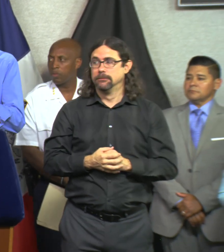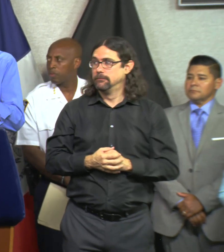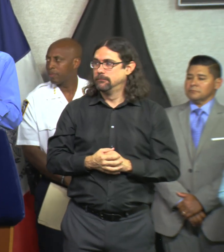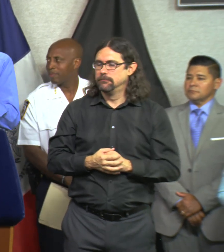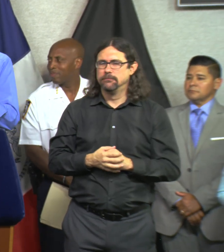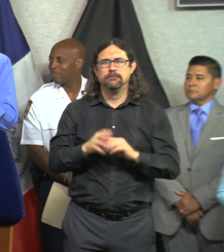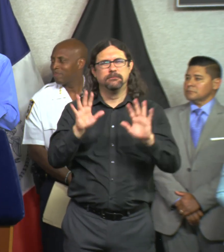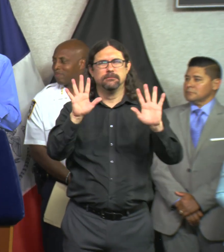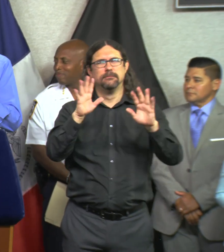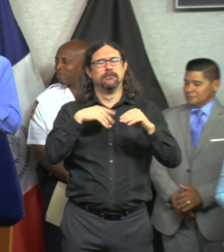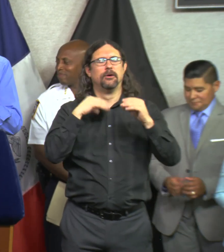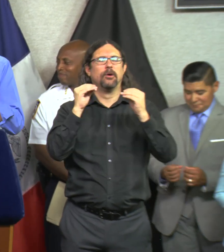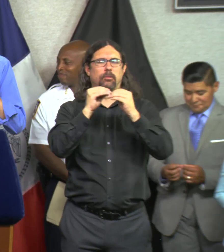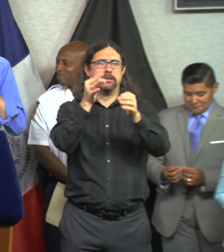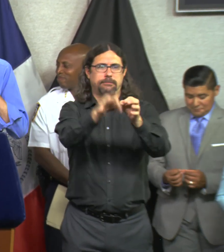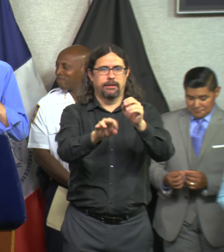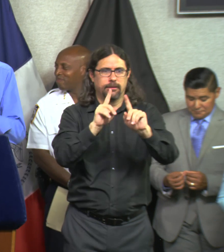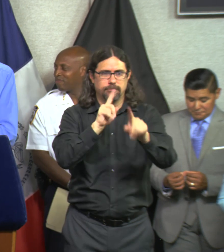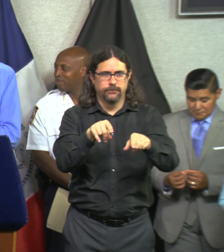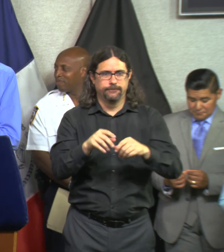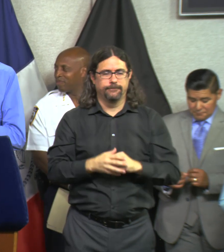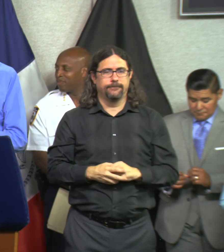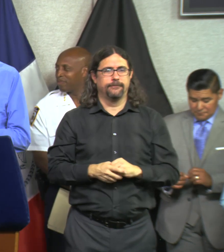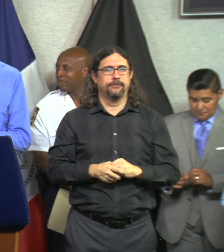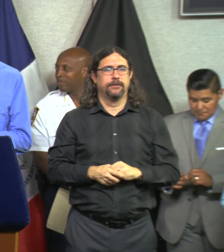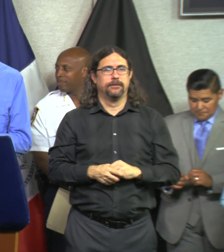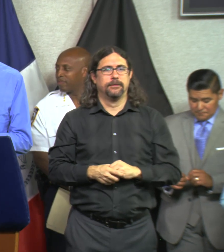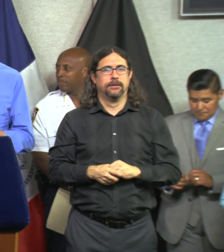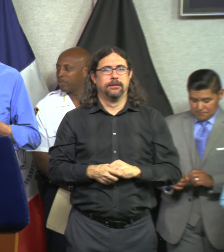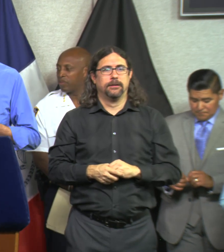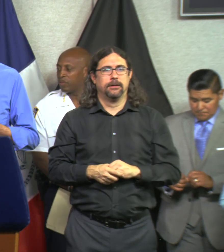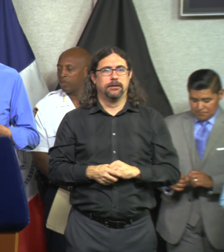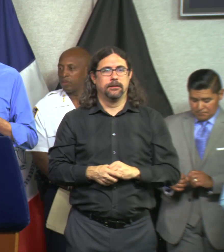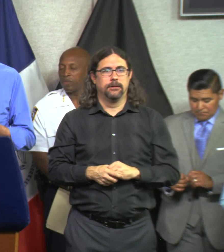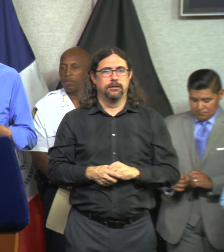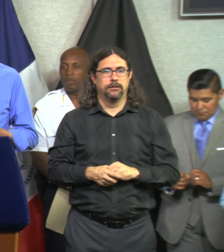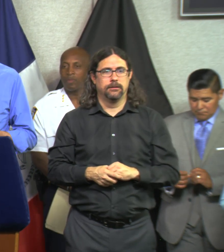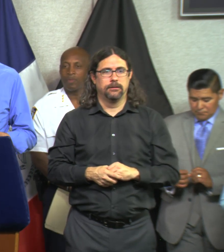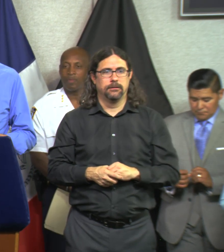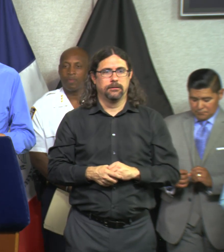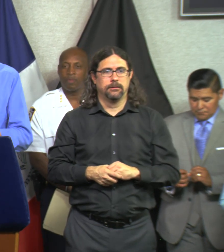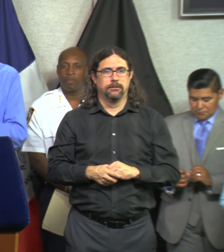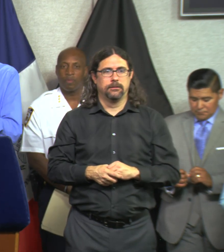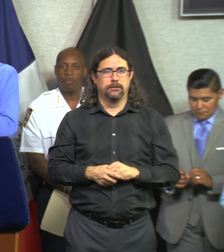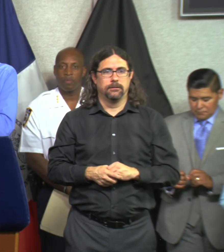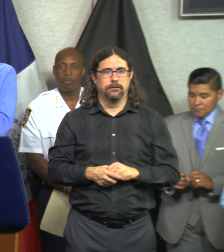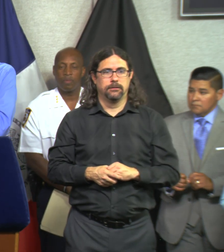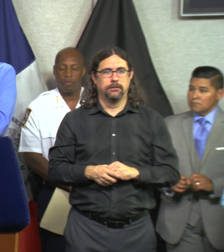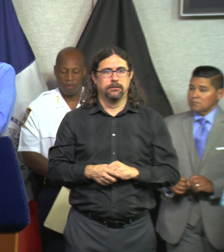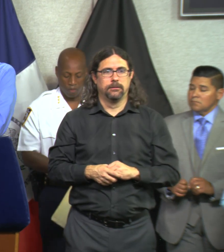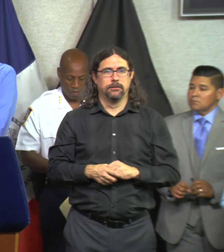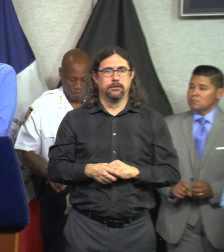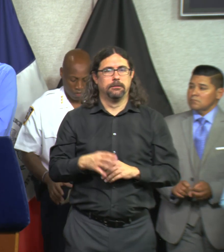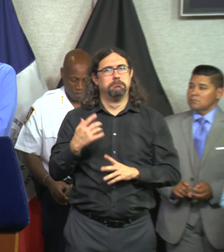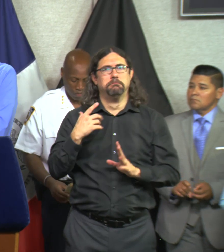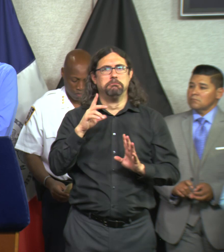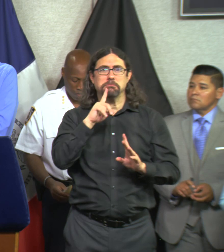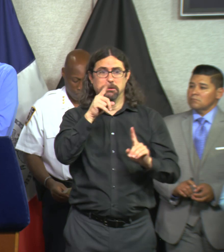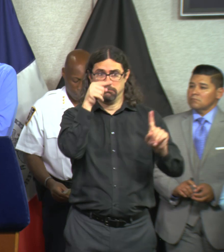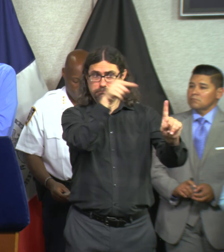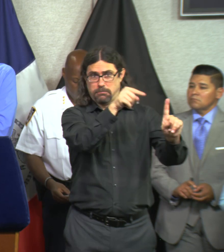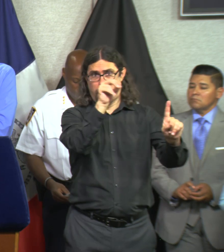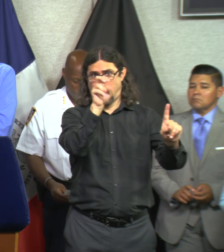lawyer in another life. I don't know what OzzyFest feels personally. I do not know their view. We